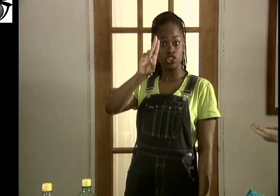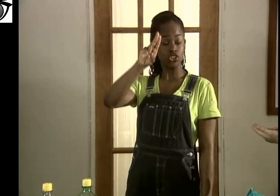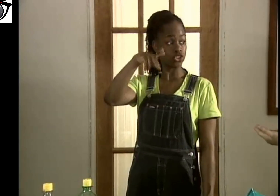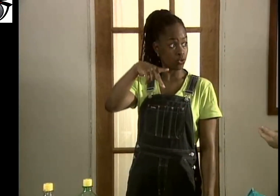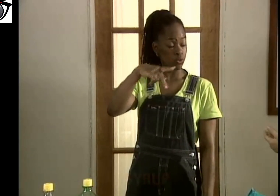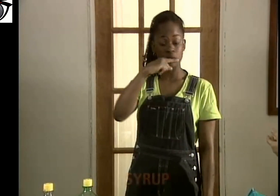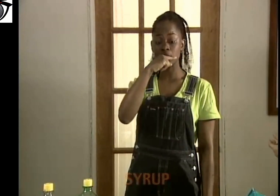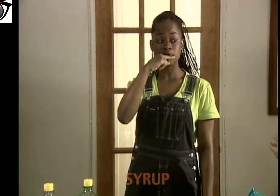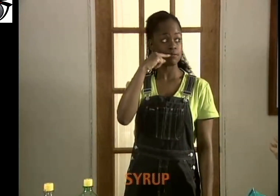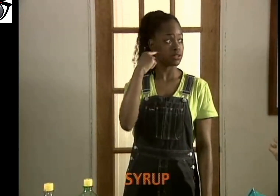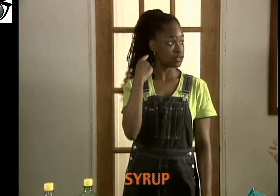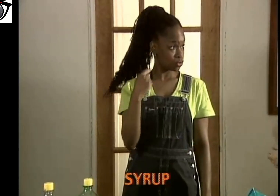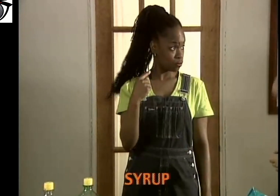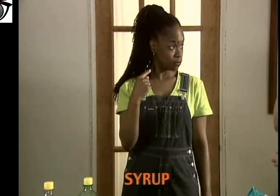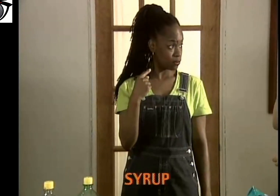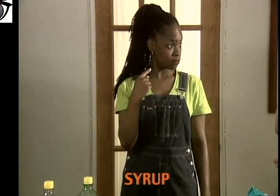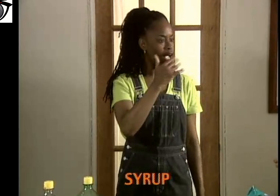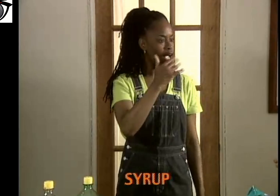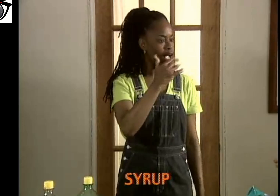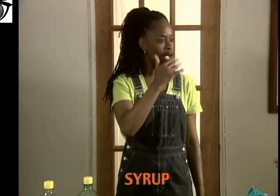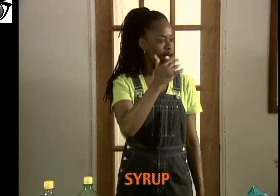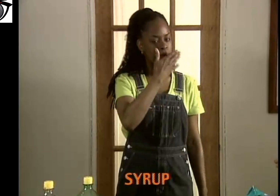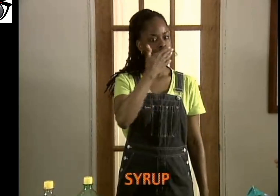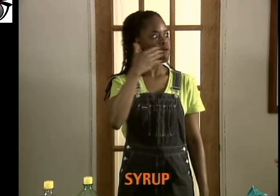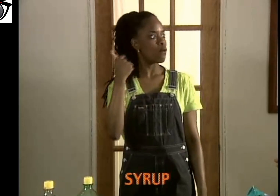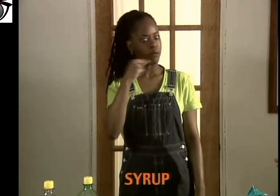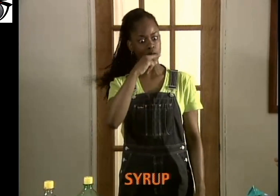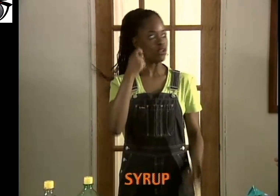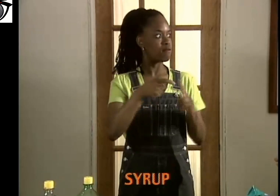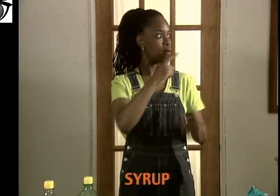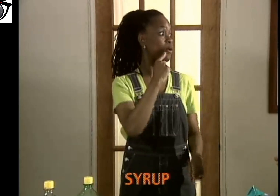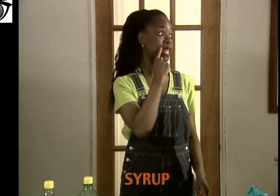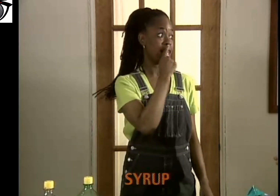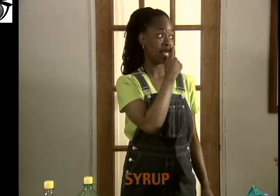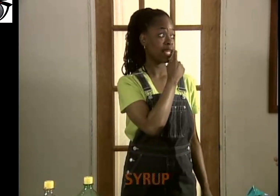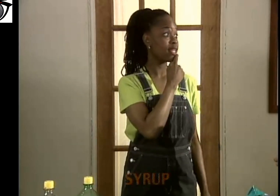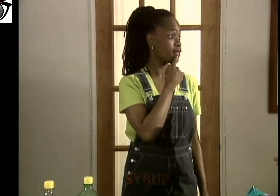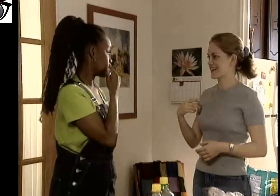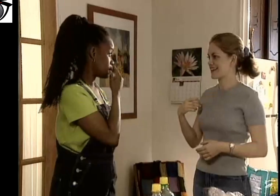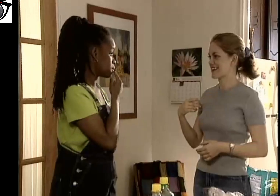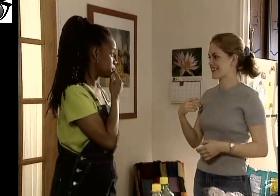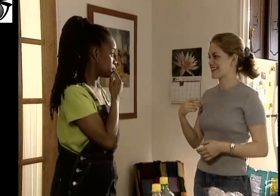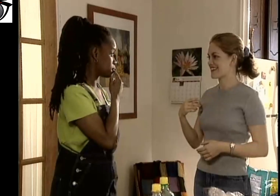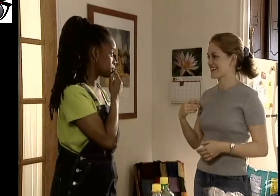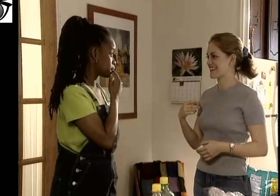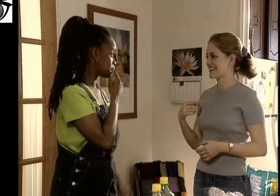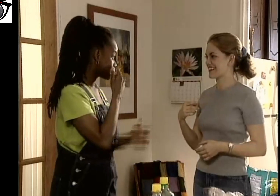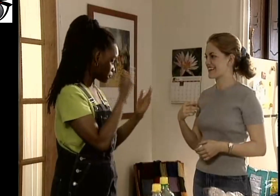And syrup. Looks like you're wiping syrup off your lips.